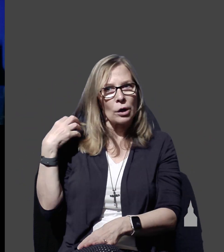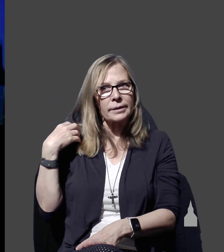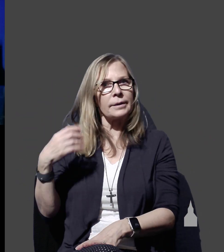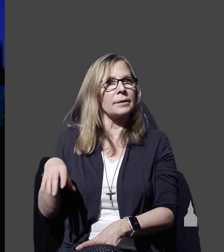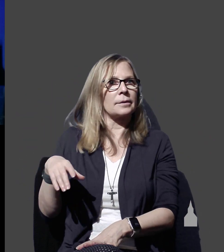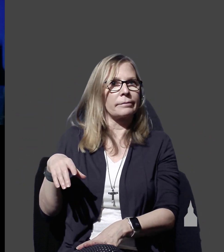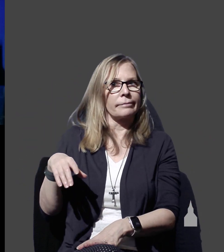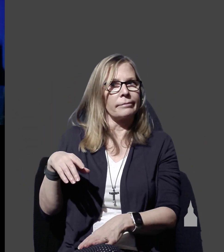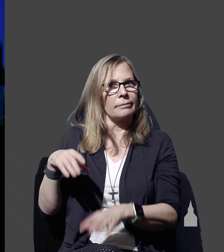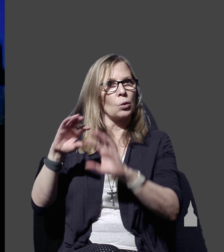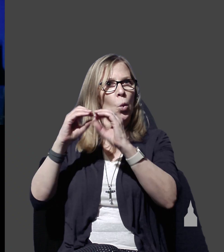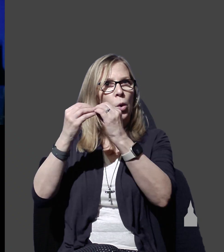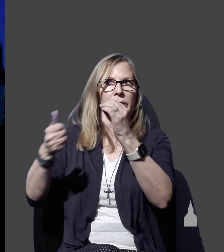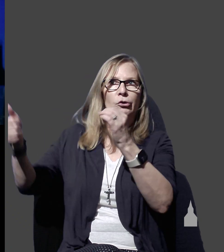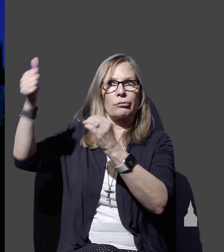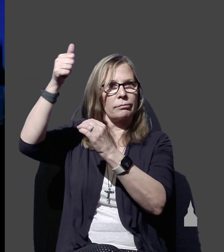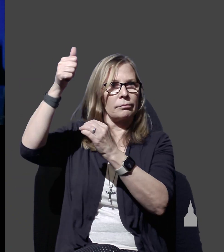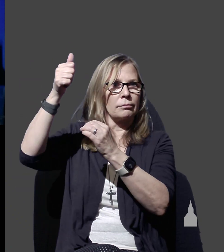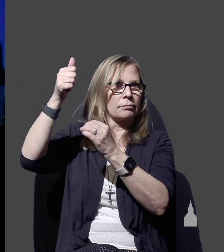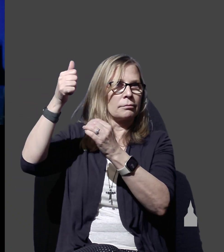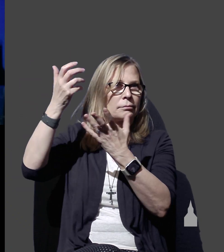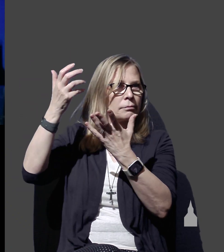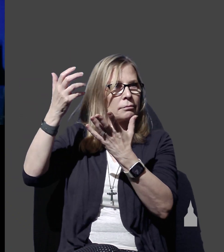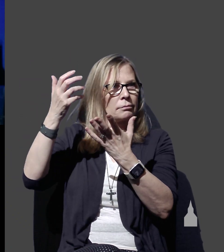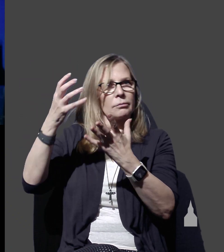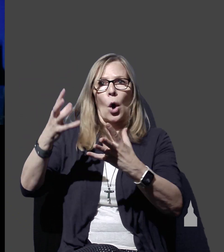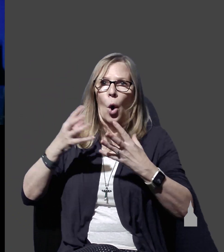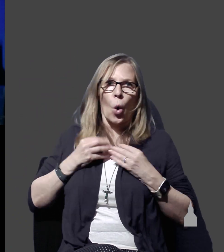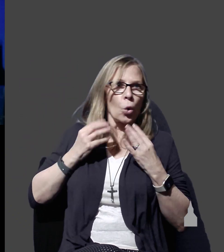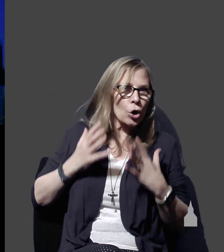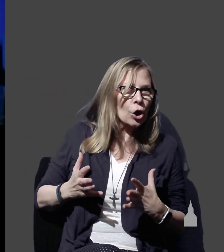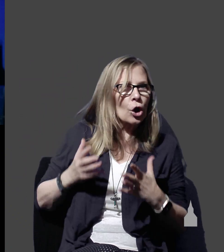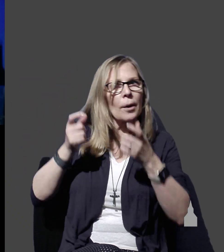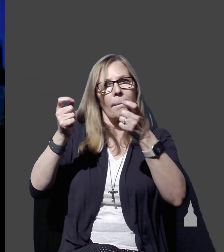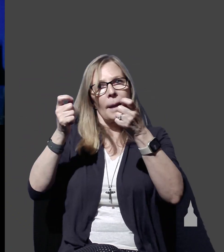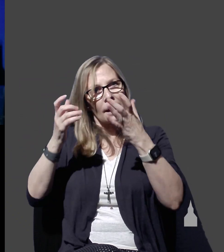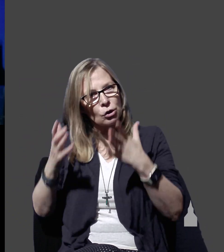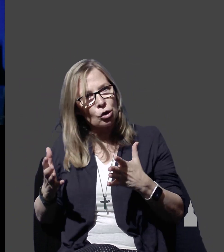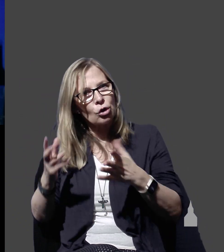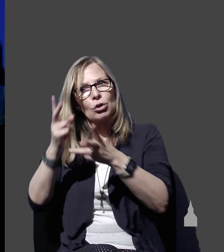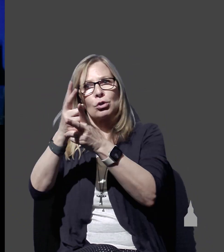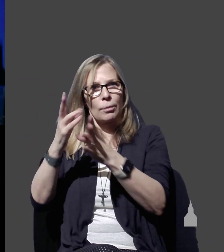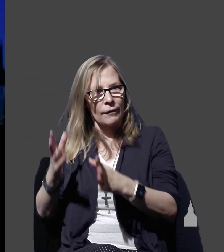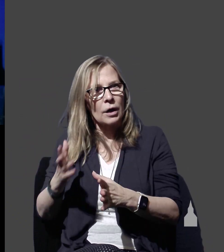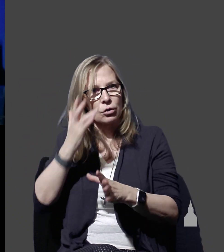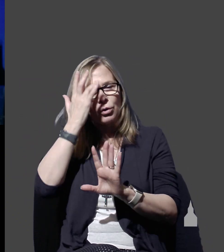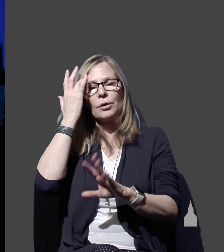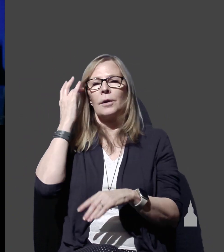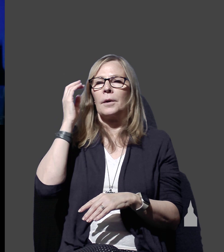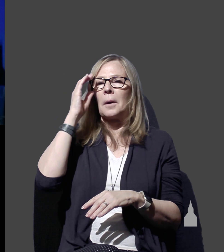masters. Be this a supervisor or an owner or a manager.